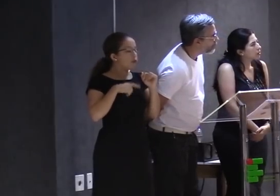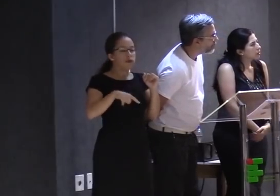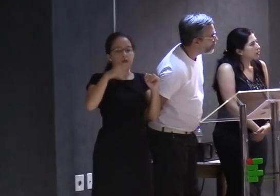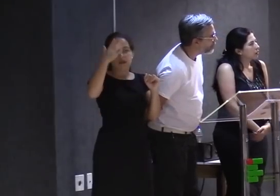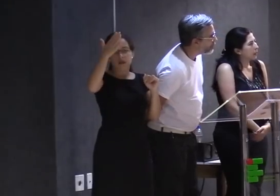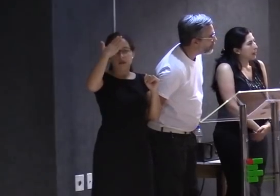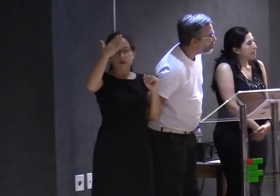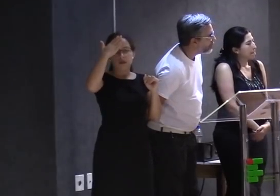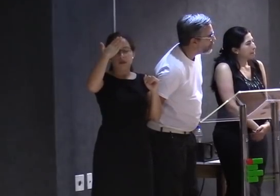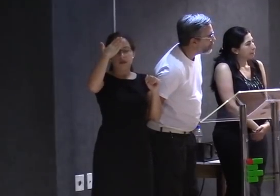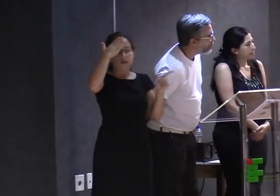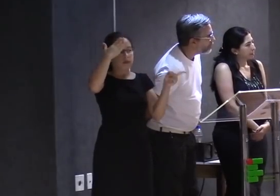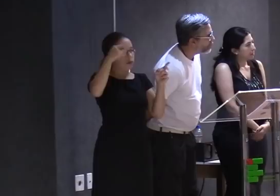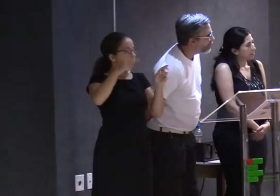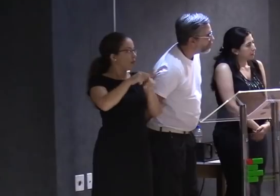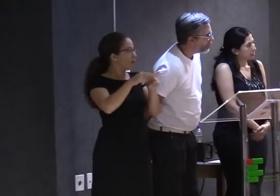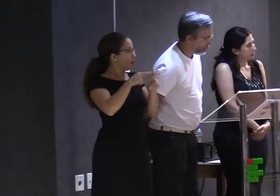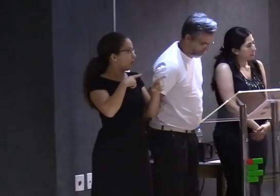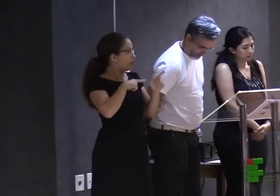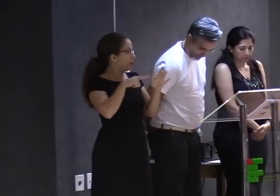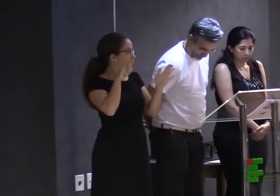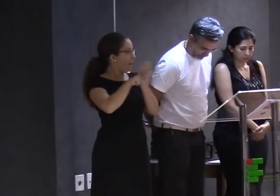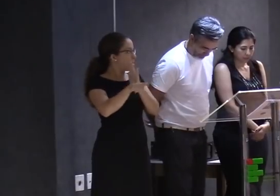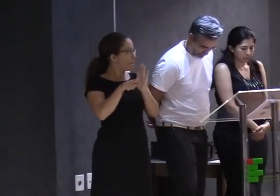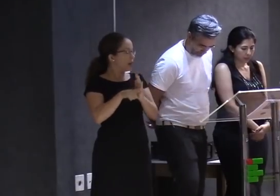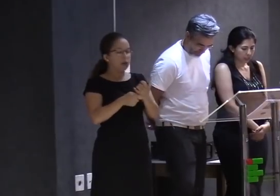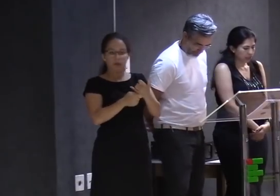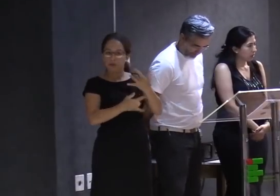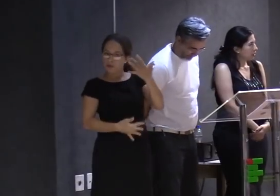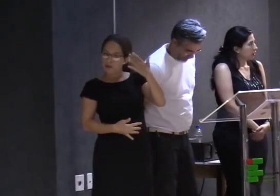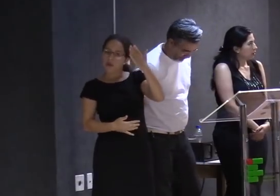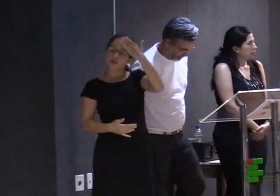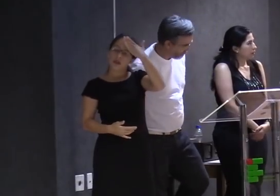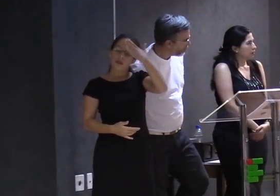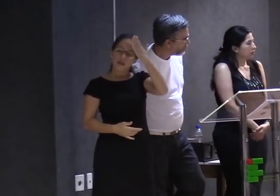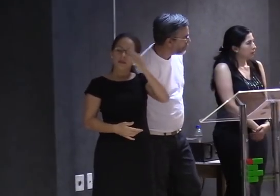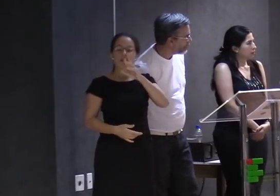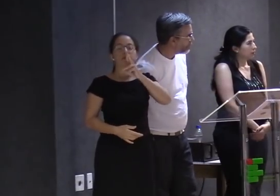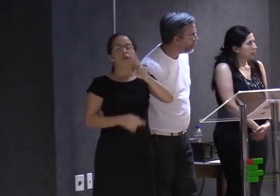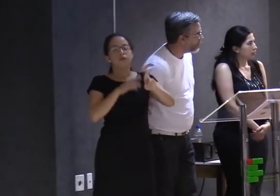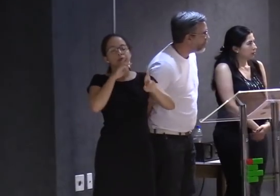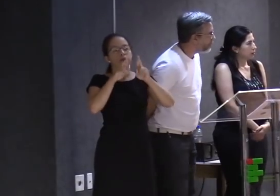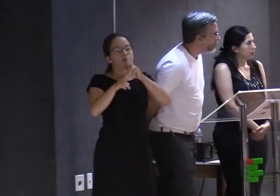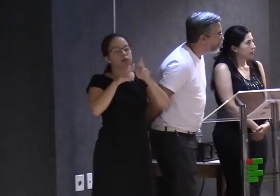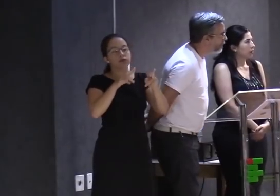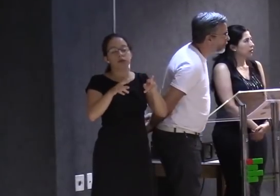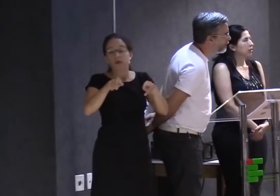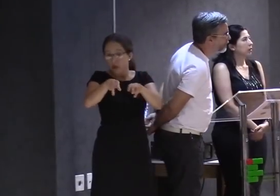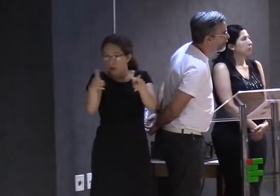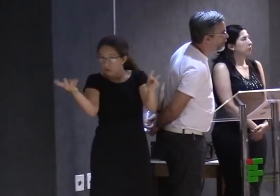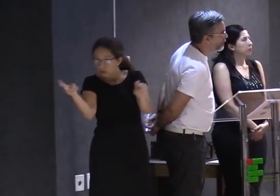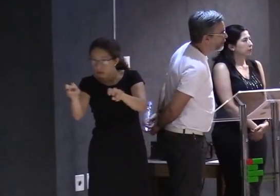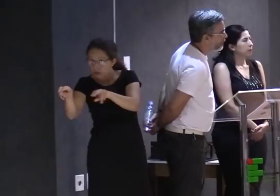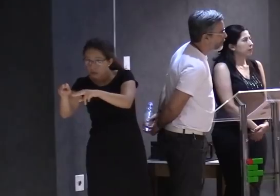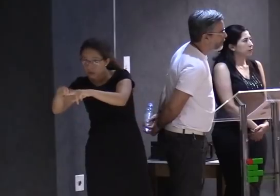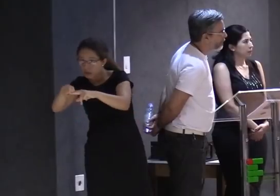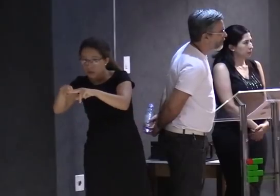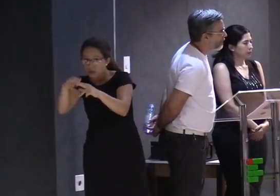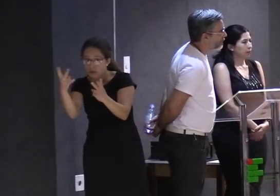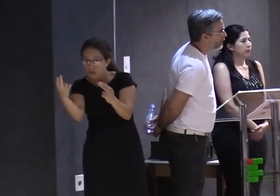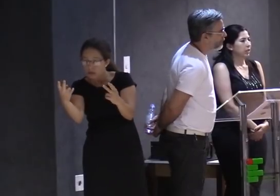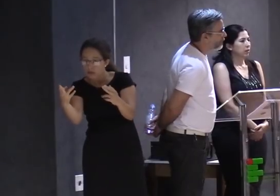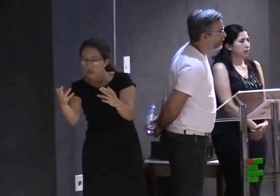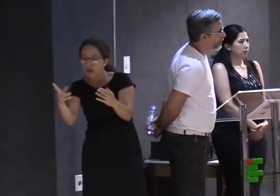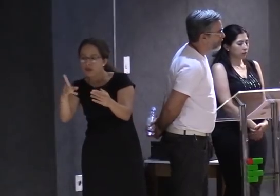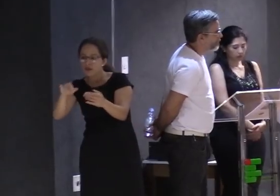conhecimento daquelas questões ali. But when you talk with your pair, you are already building up the